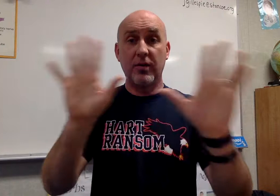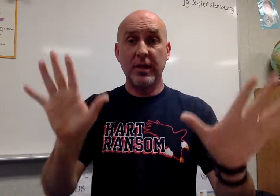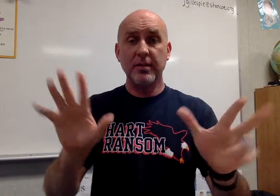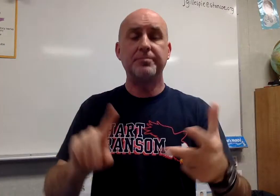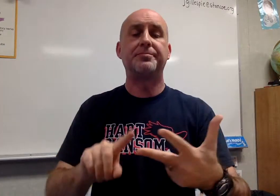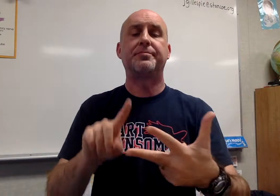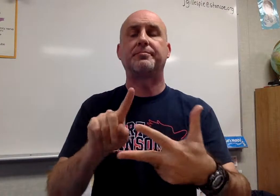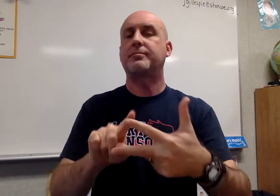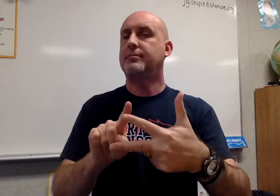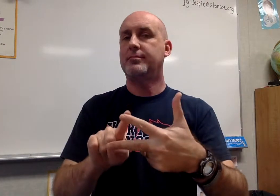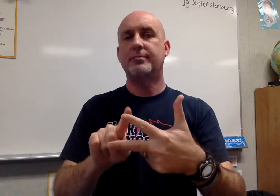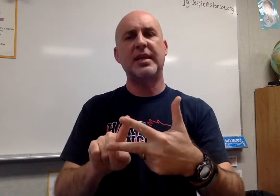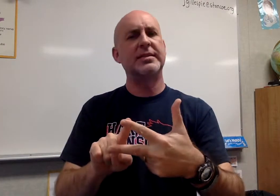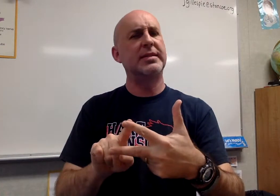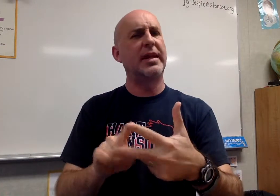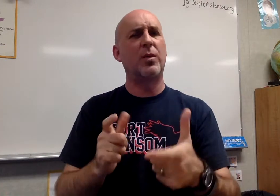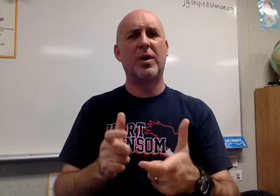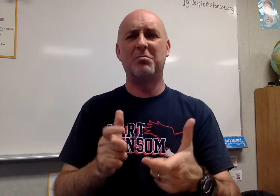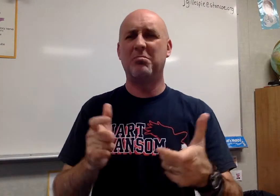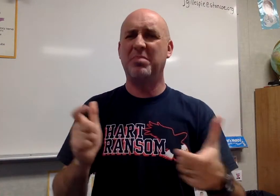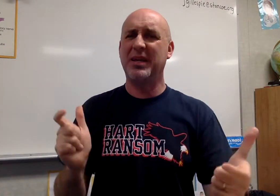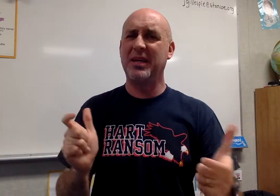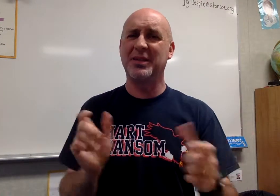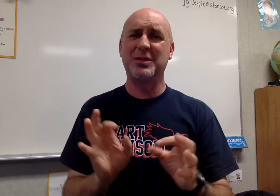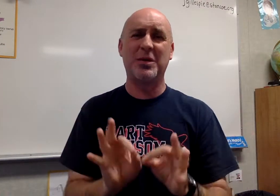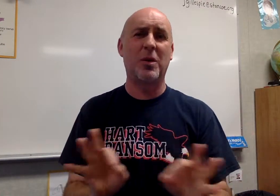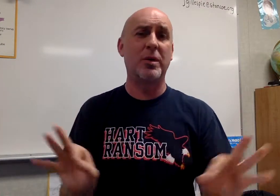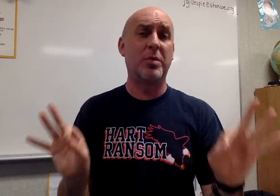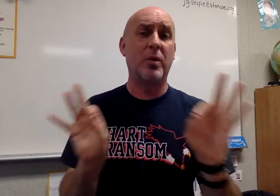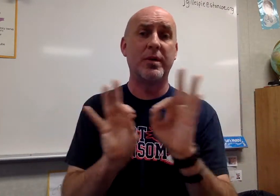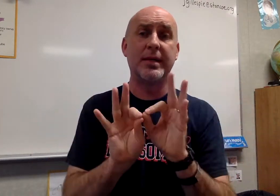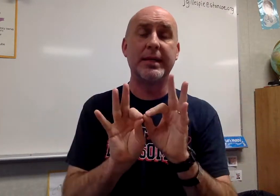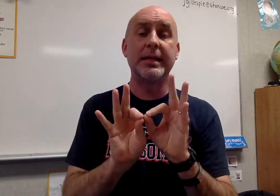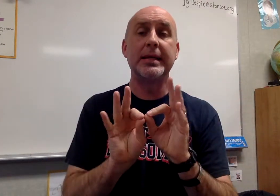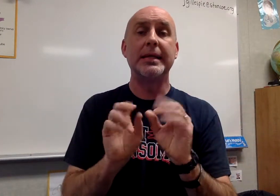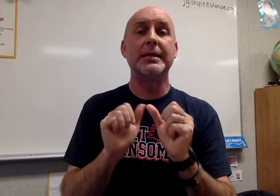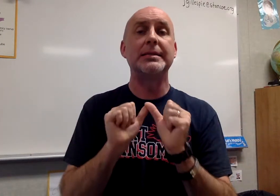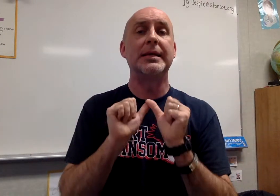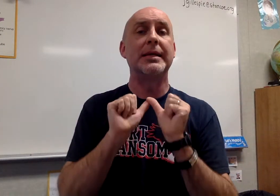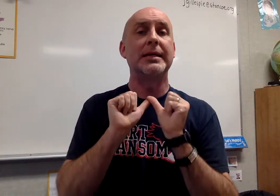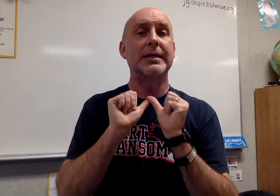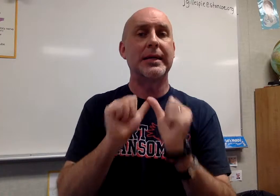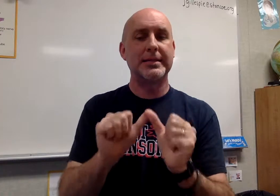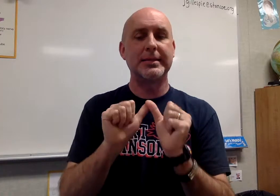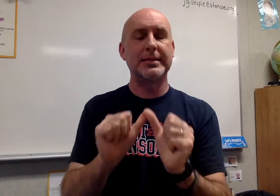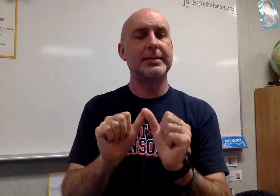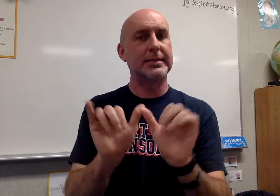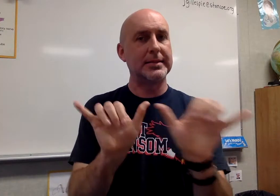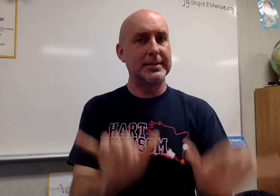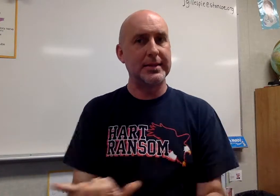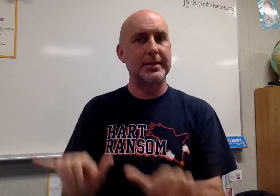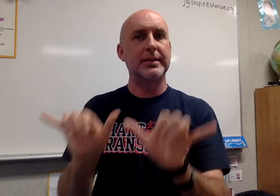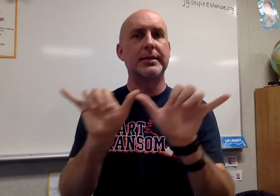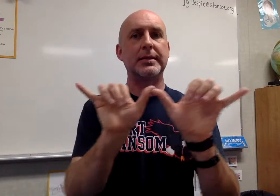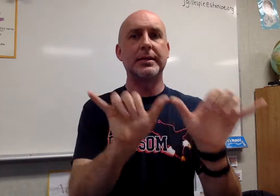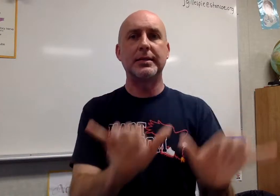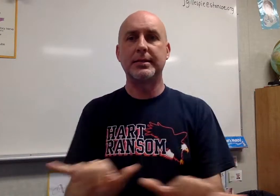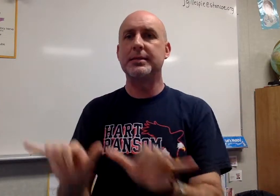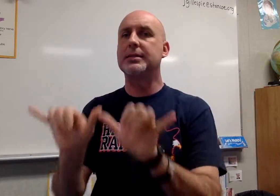Clarity. Second one, big, so important, is consistency.